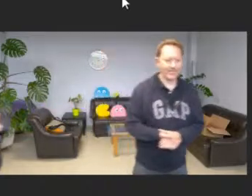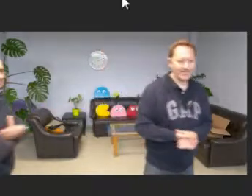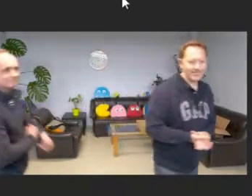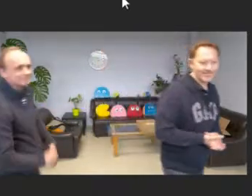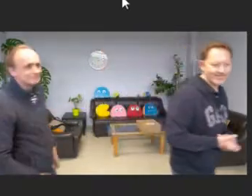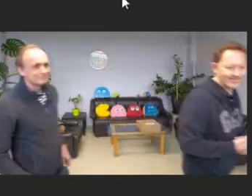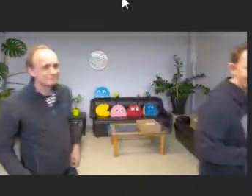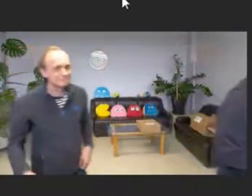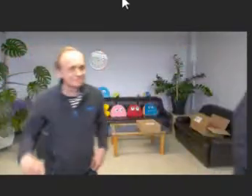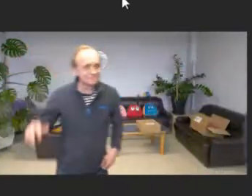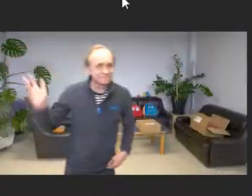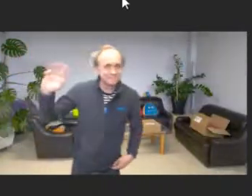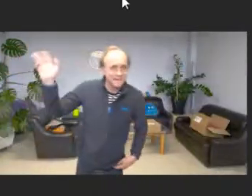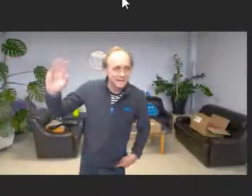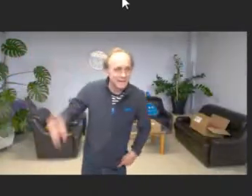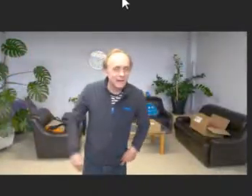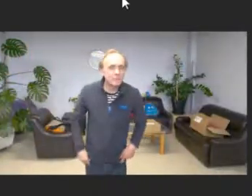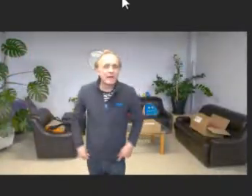here.